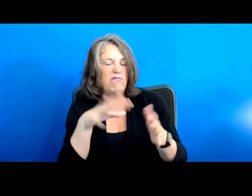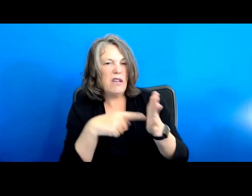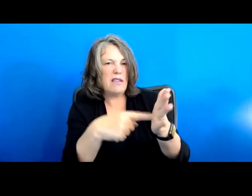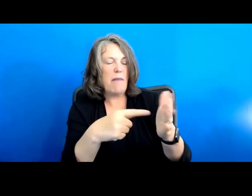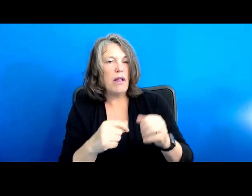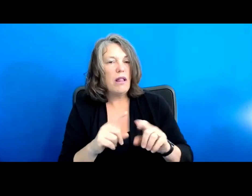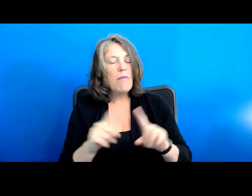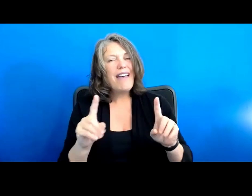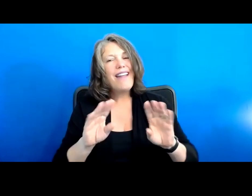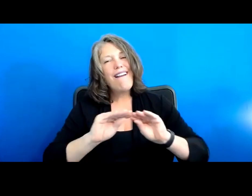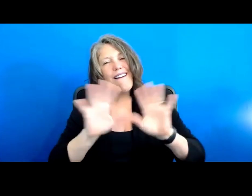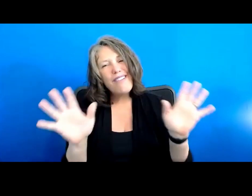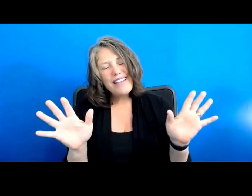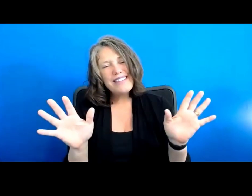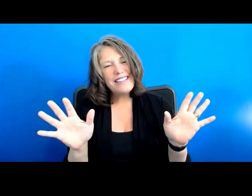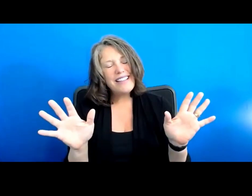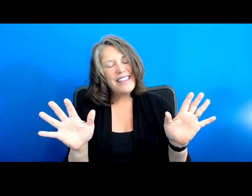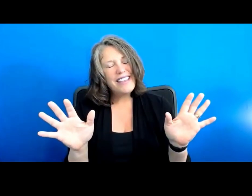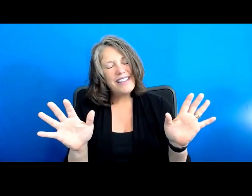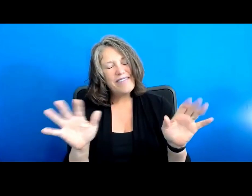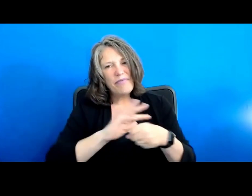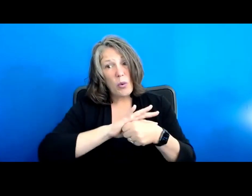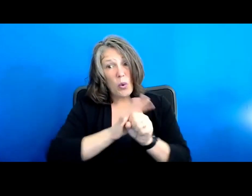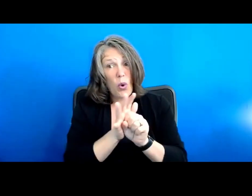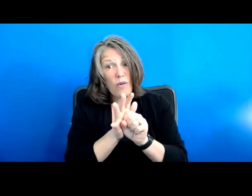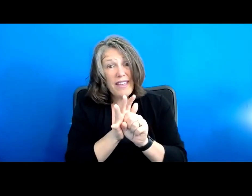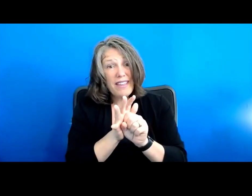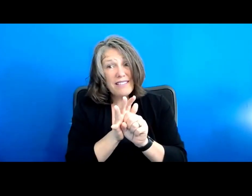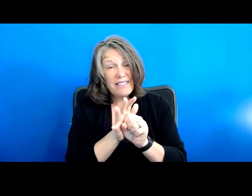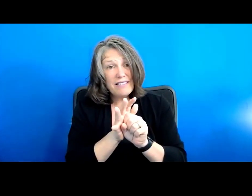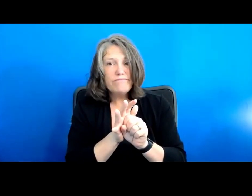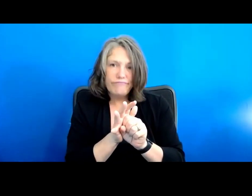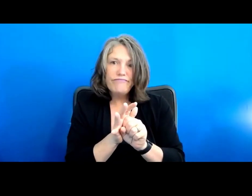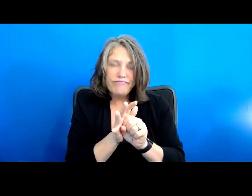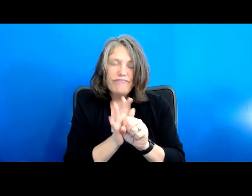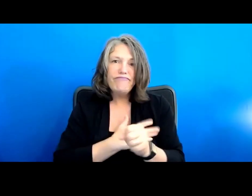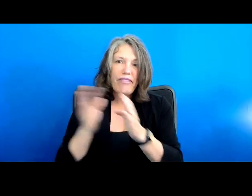Obviously, COVID has interrupted our plans quite a bit.